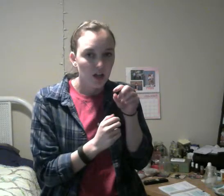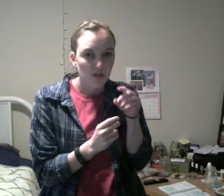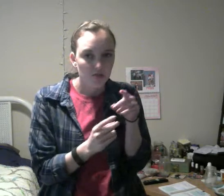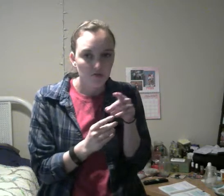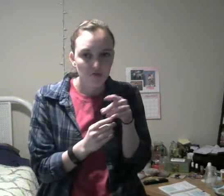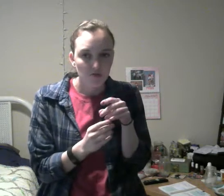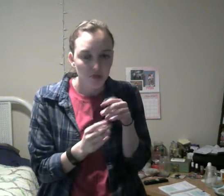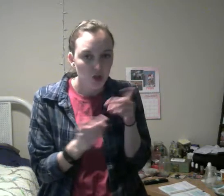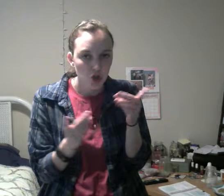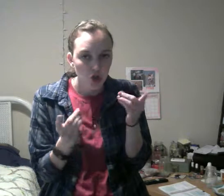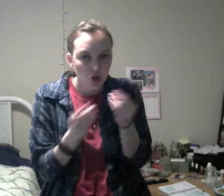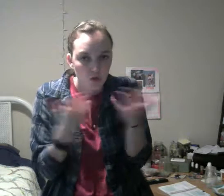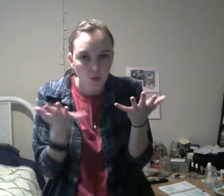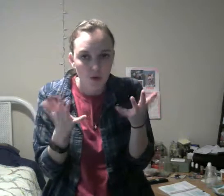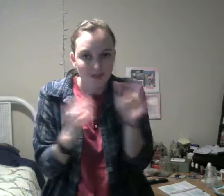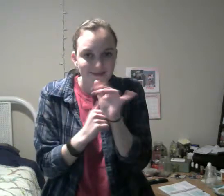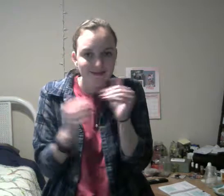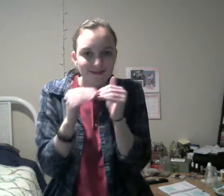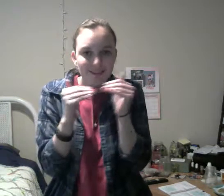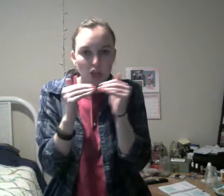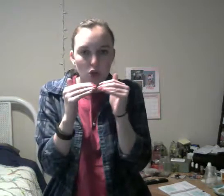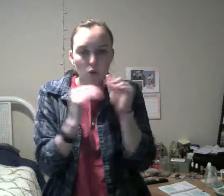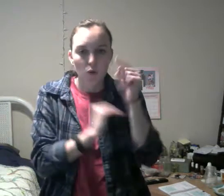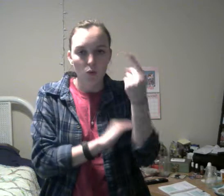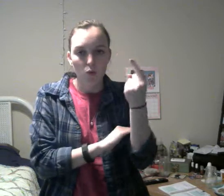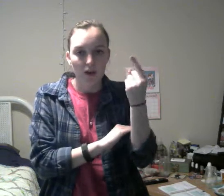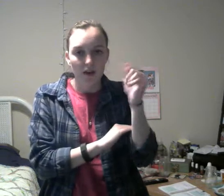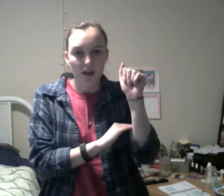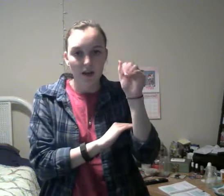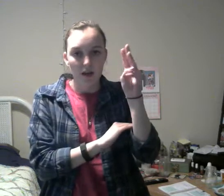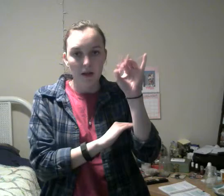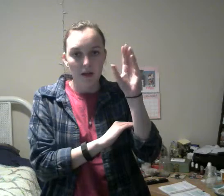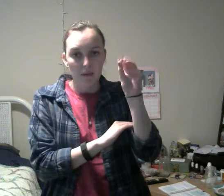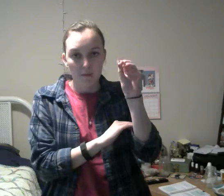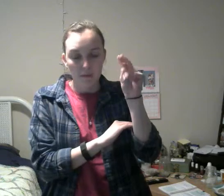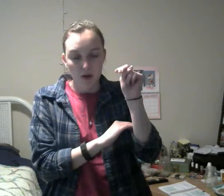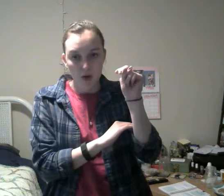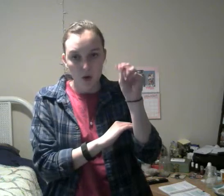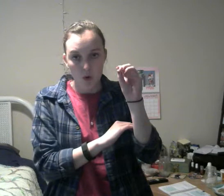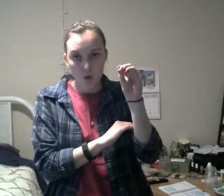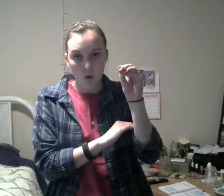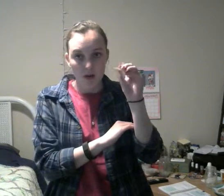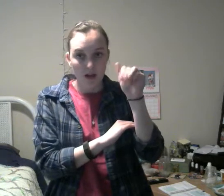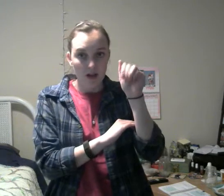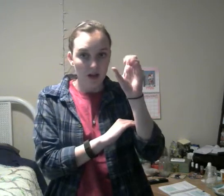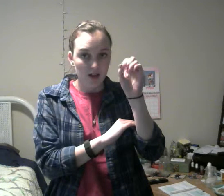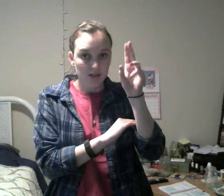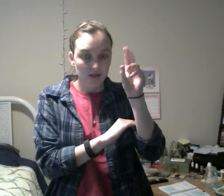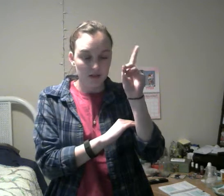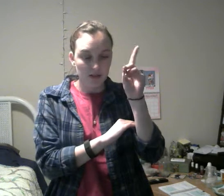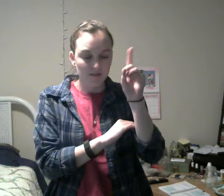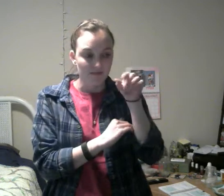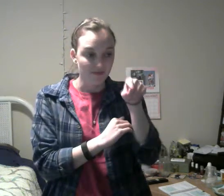amino acid. And remember, the building blocks of proteins are going to be these amino acids right here. So